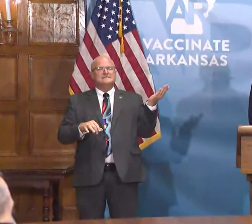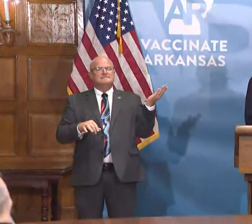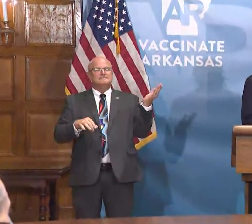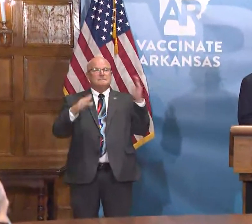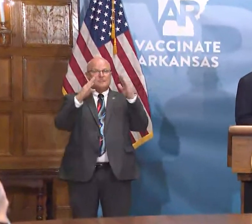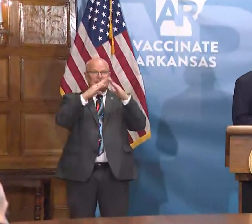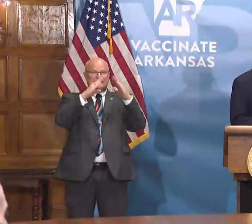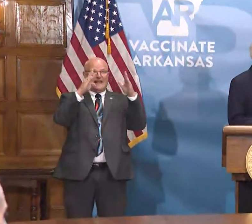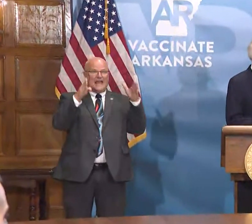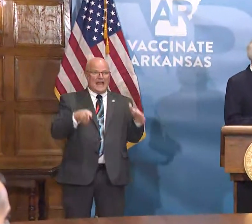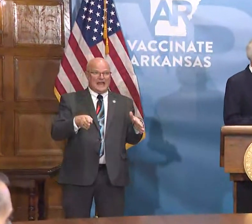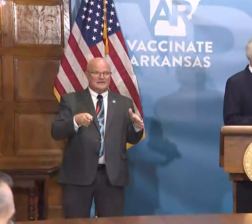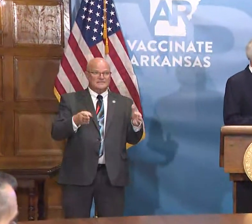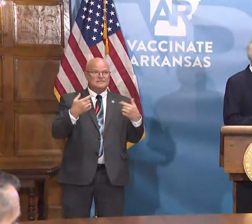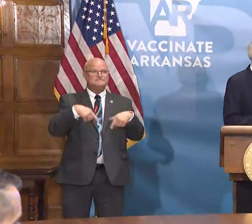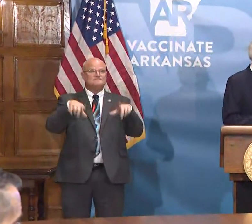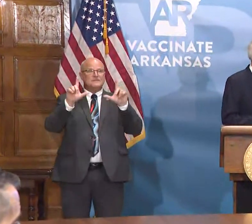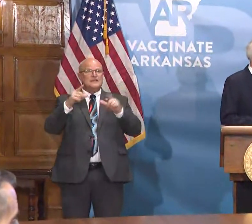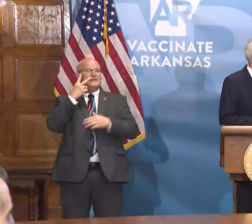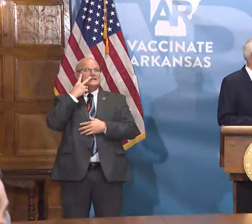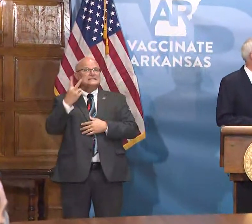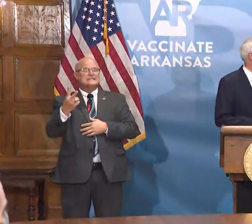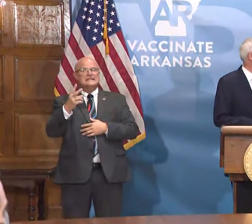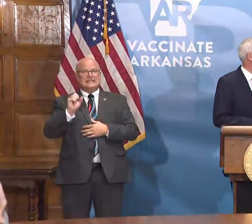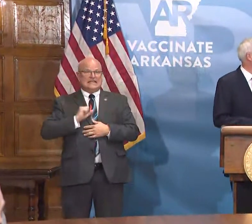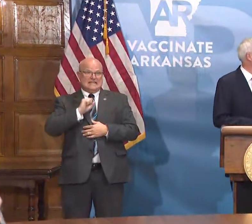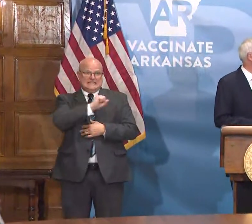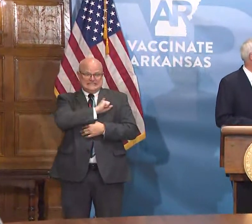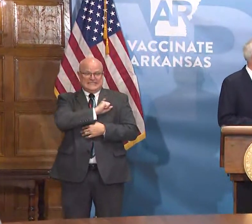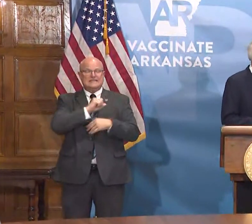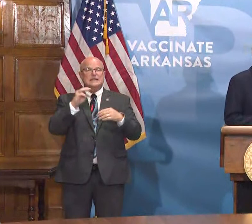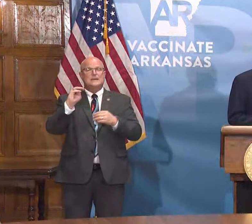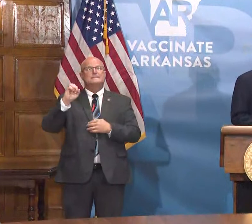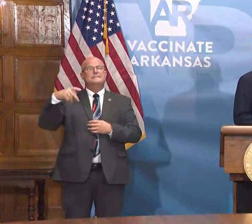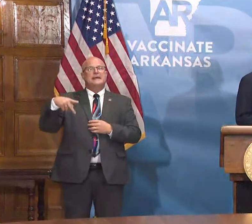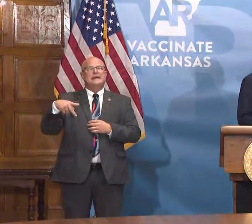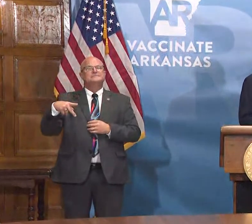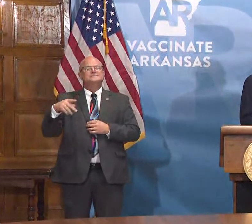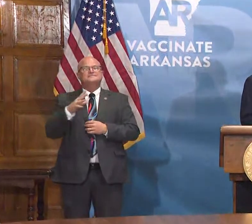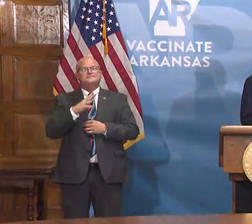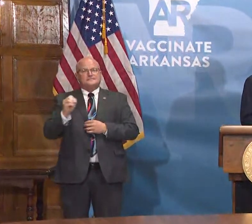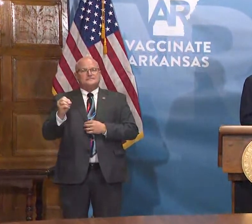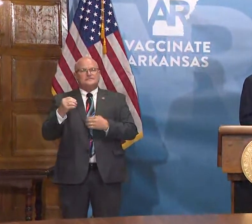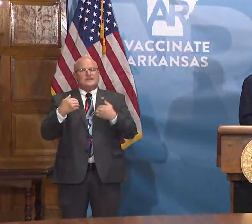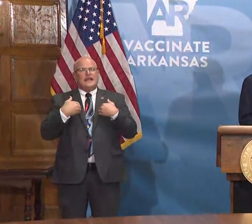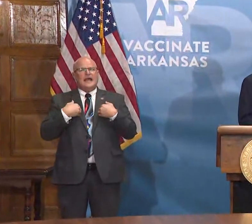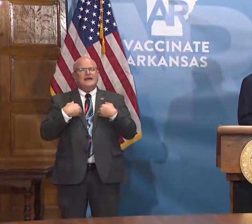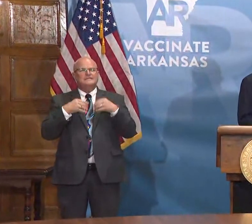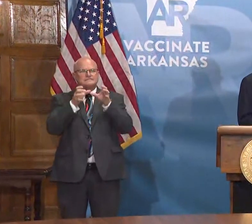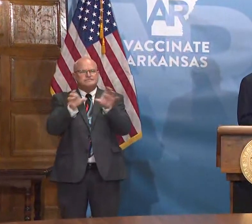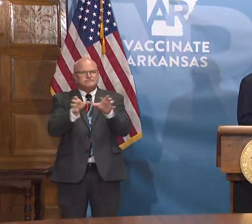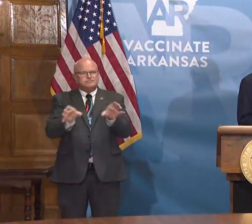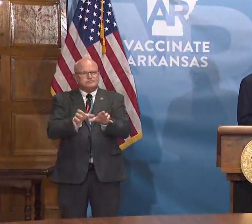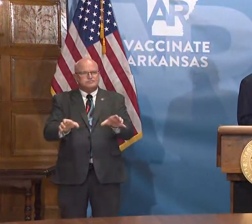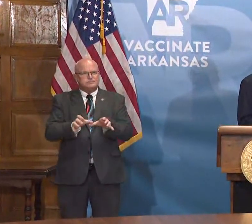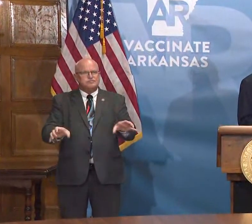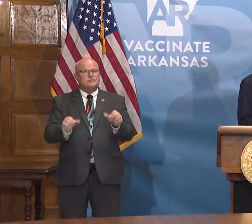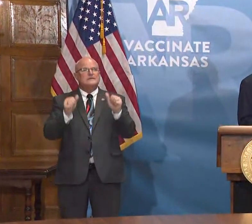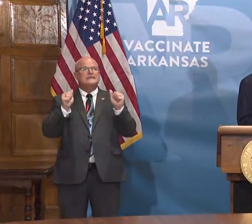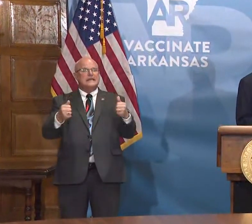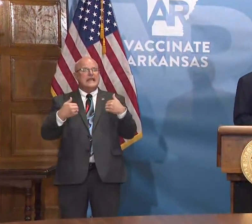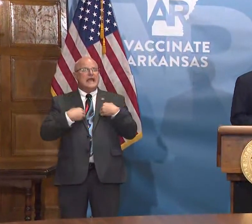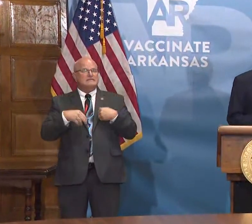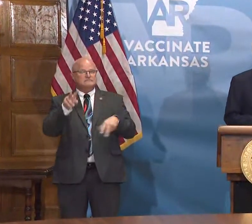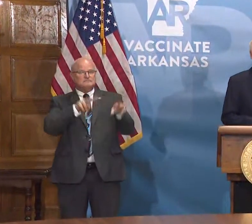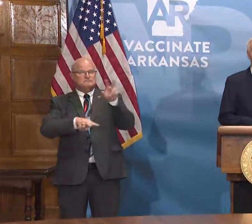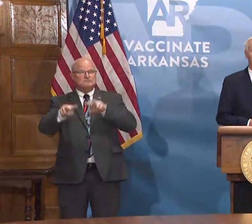House map, and then you go to the next one, you can see the Senate map, and you can have it broken down. You can have it looked